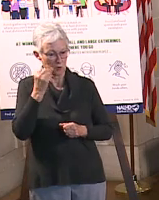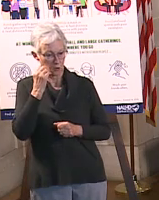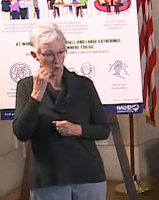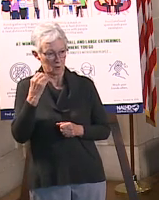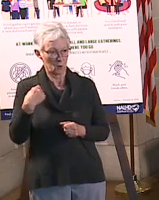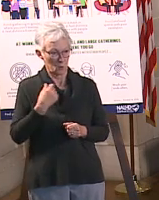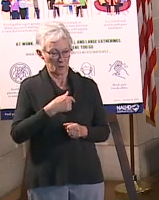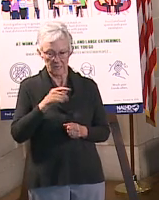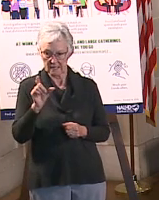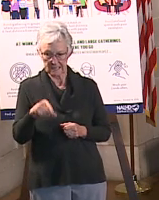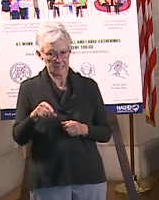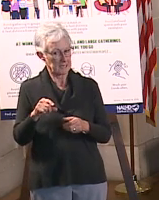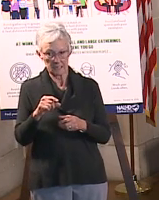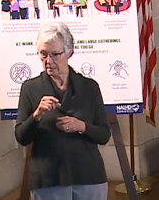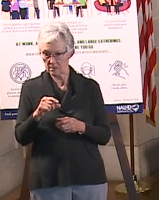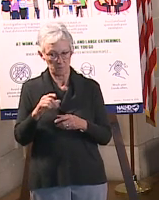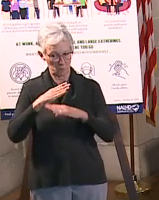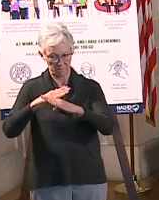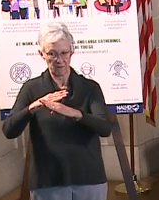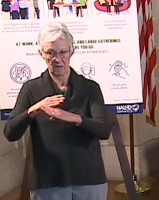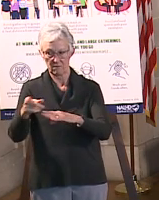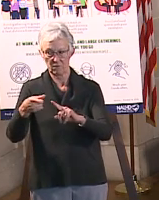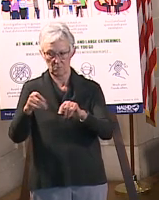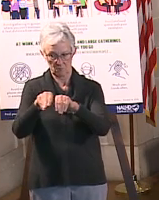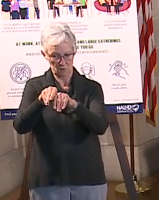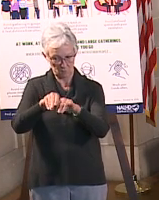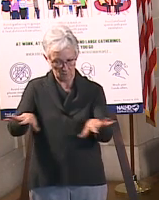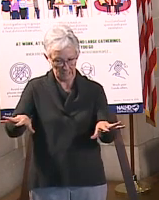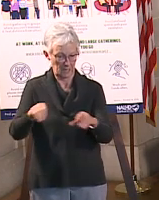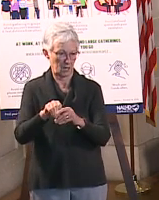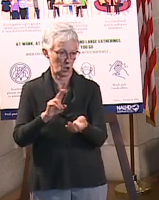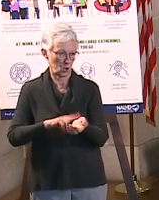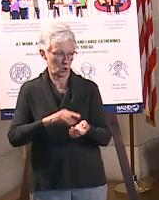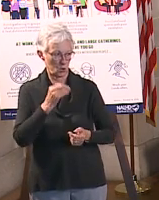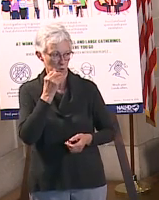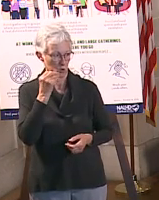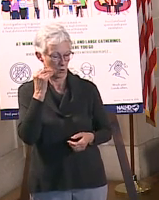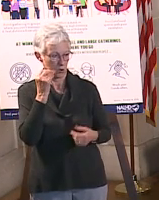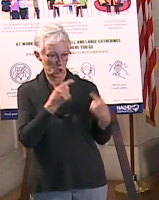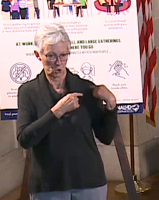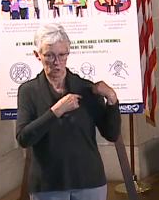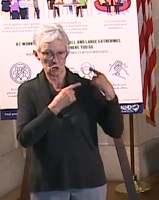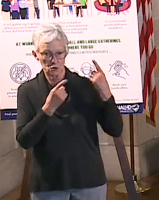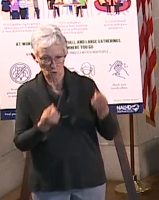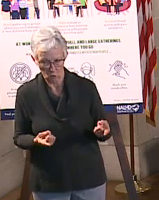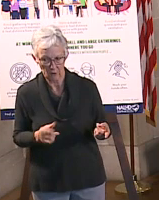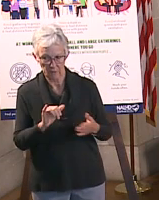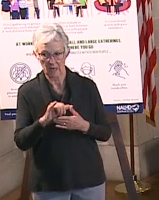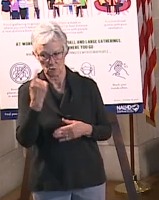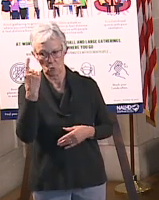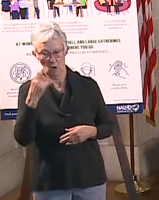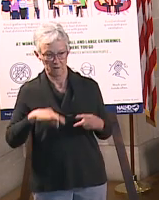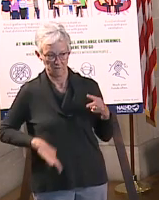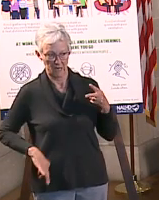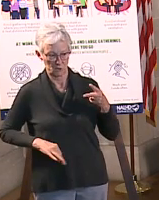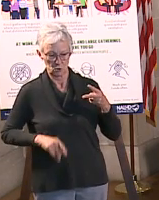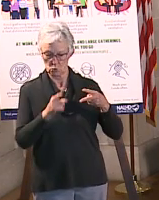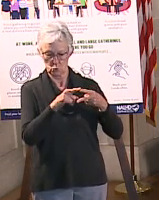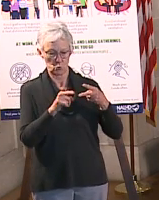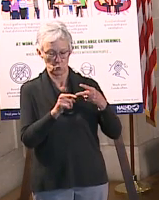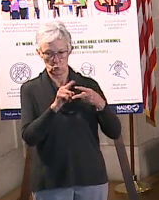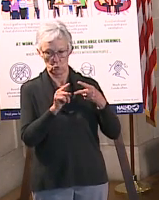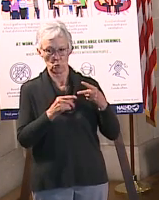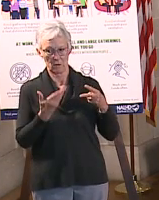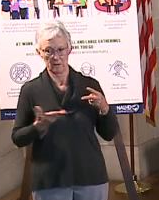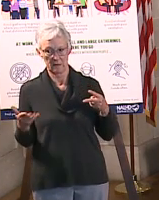red zone so it doesn't spread. And so far, that's been a major advantage. Those two issues have been a major